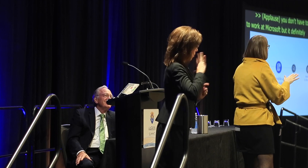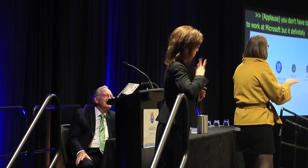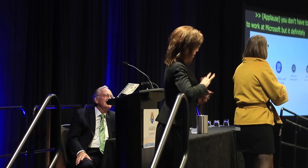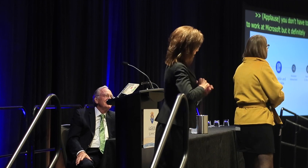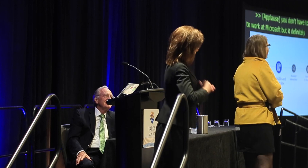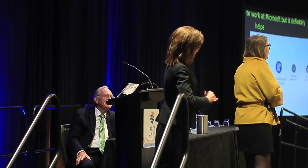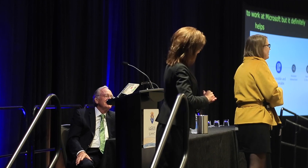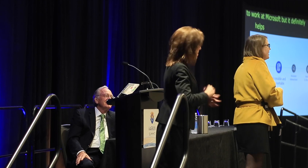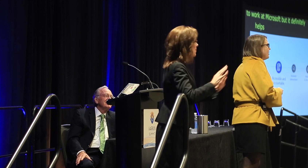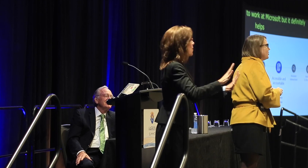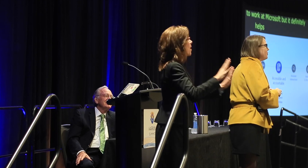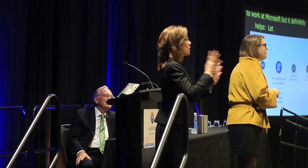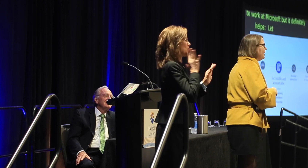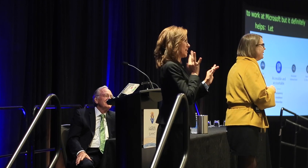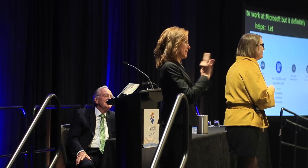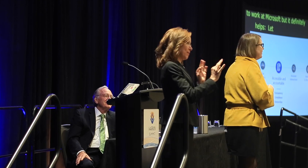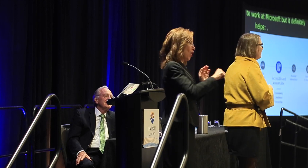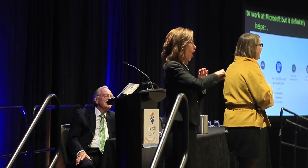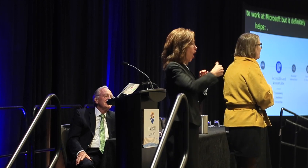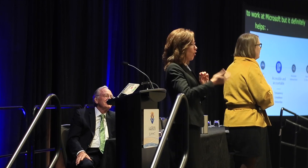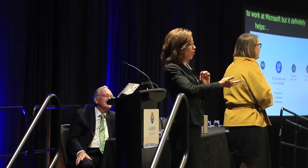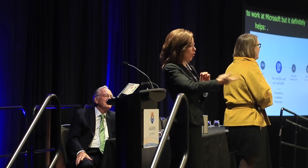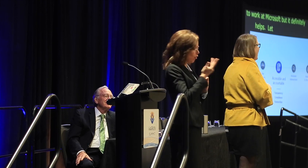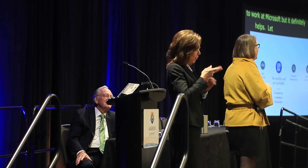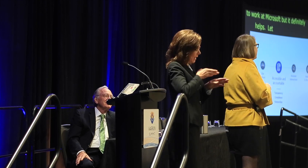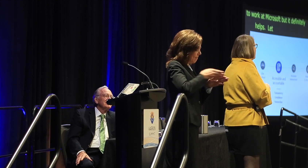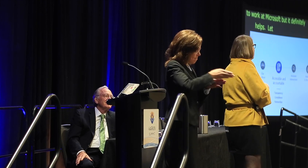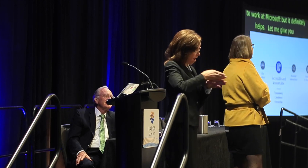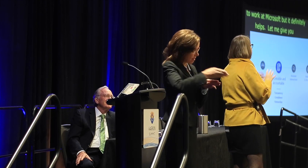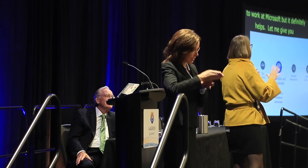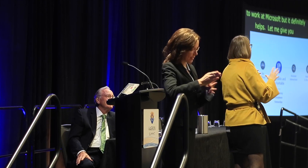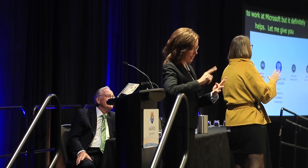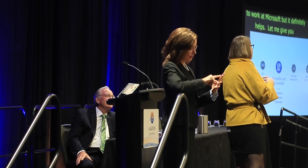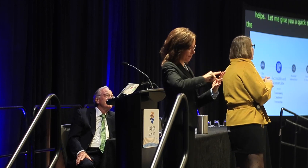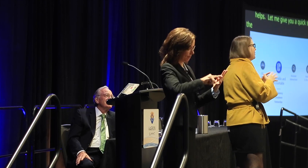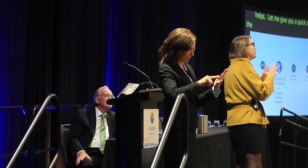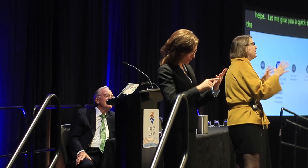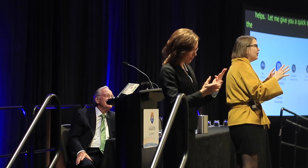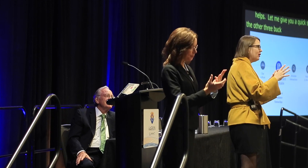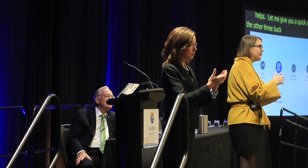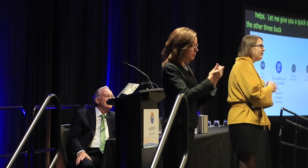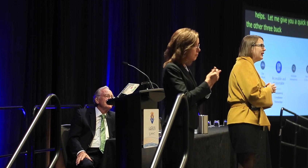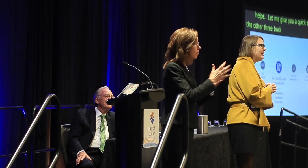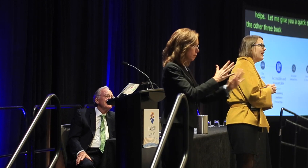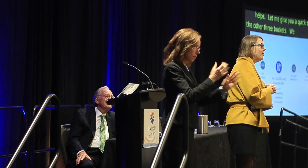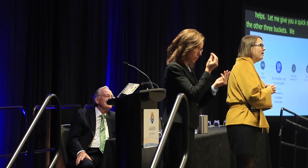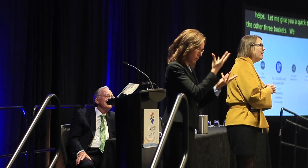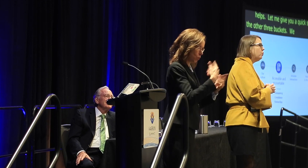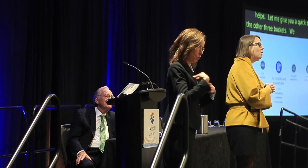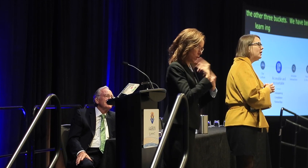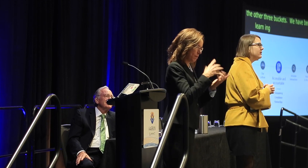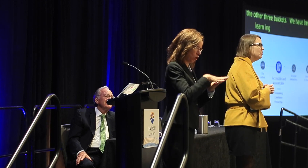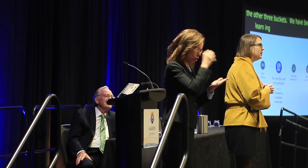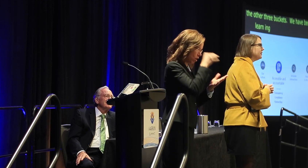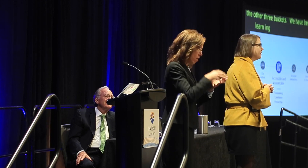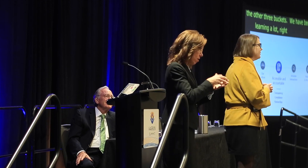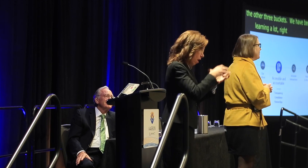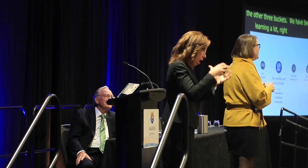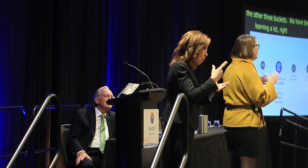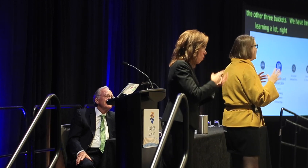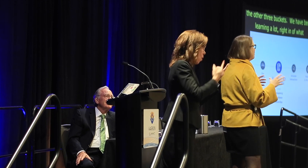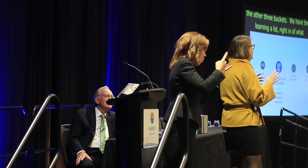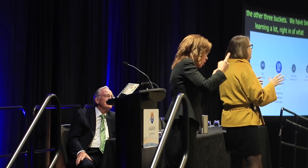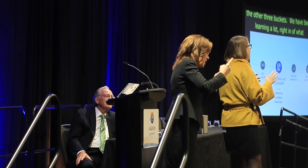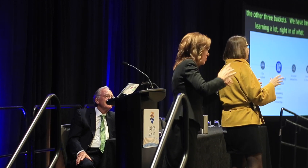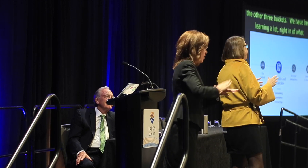Let me give you a quick sense of the other three buckets. And you know, we set out, we've been learning a lot, right, of what works and what doesn't.